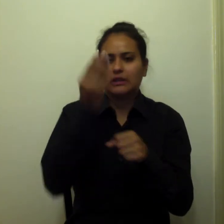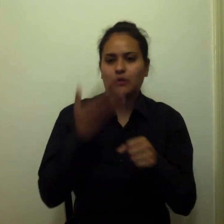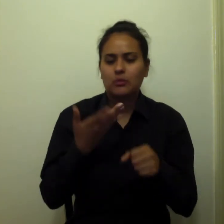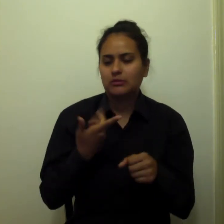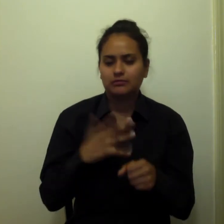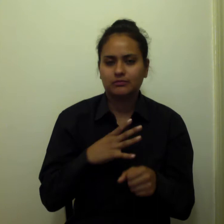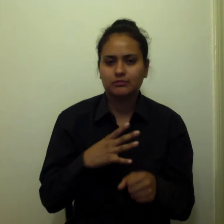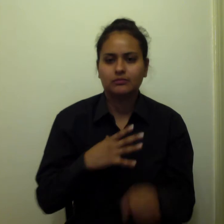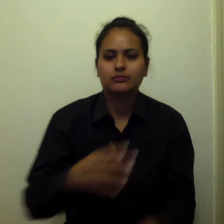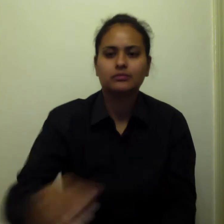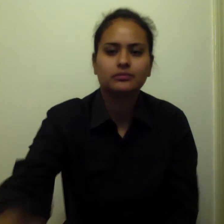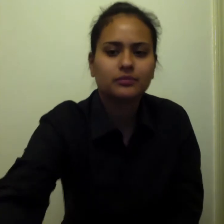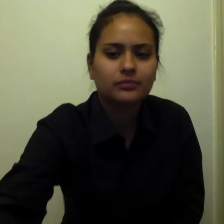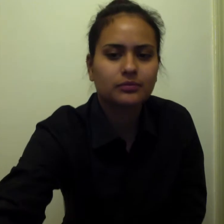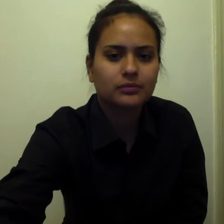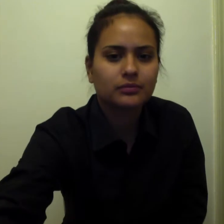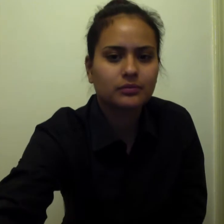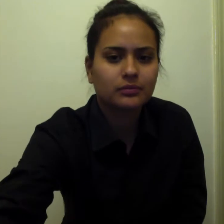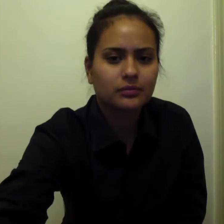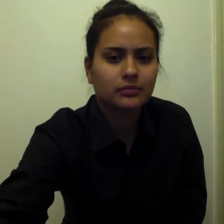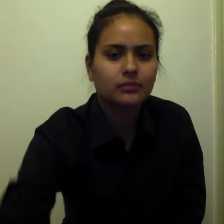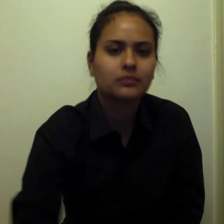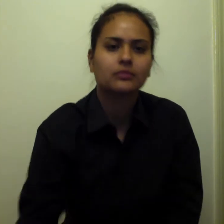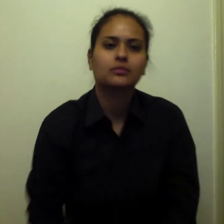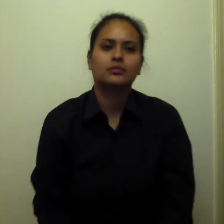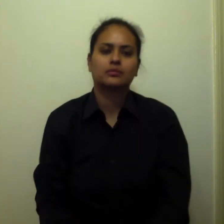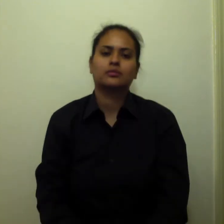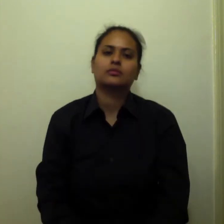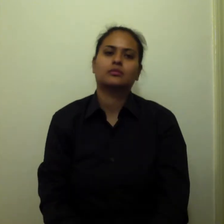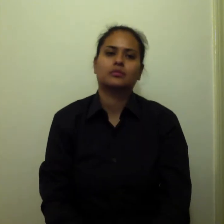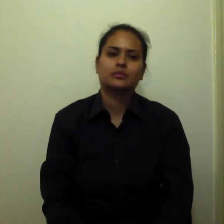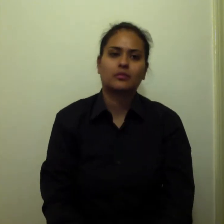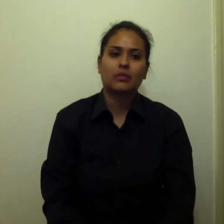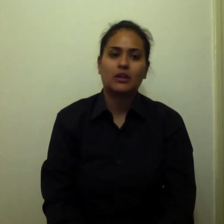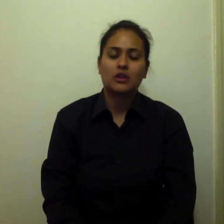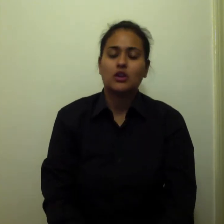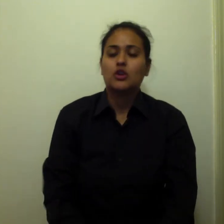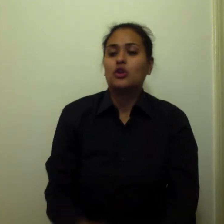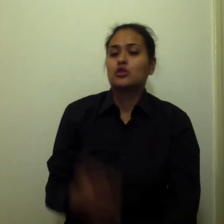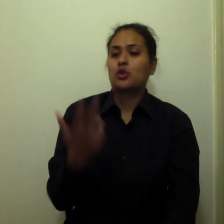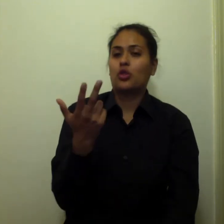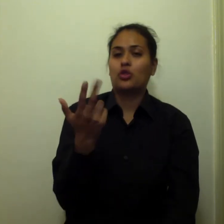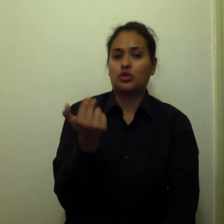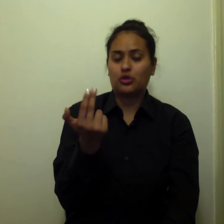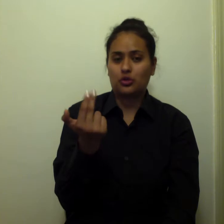Okay, here are the 13 topics. This is what we're going to be doing in the next